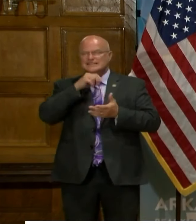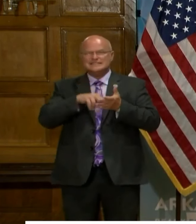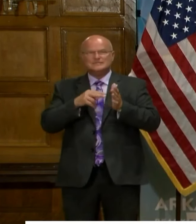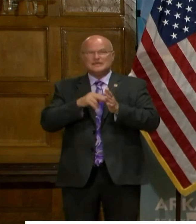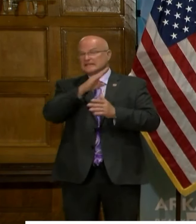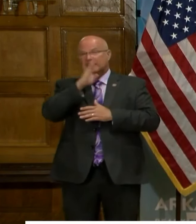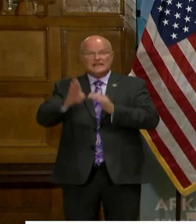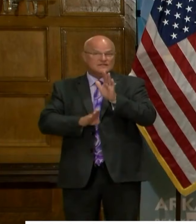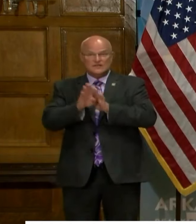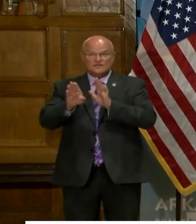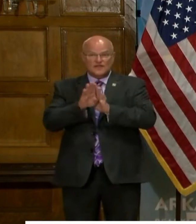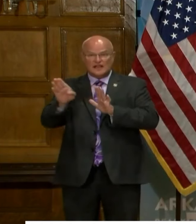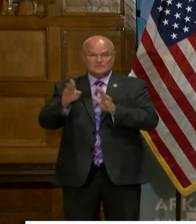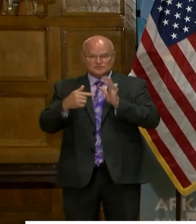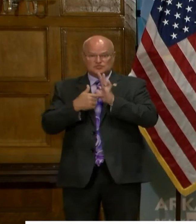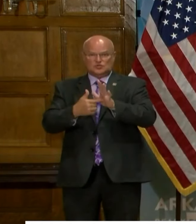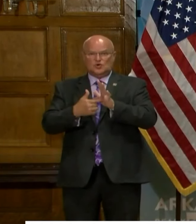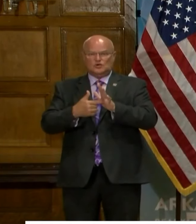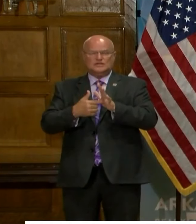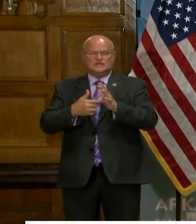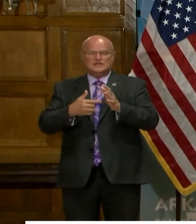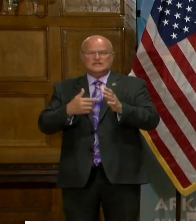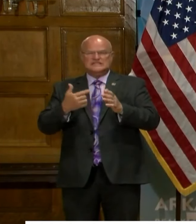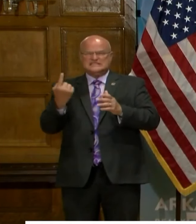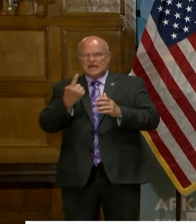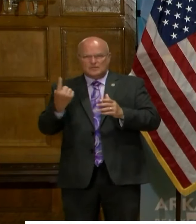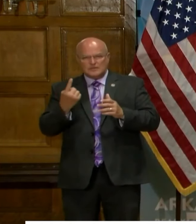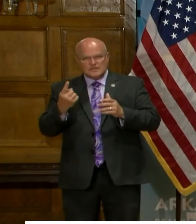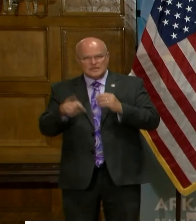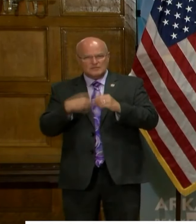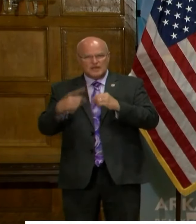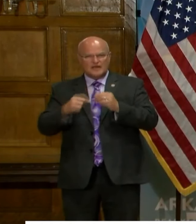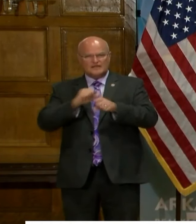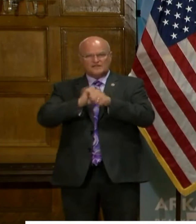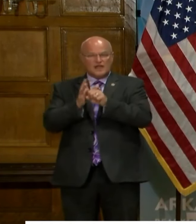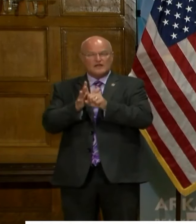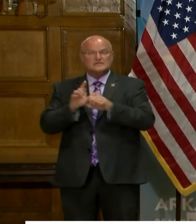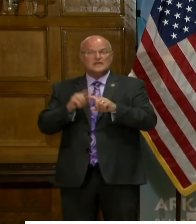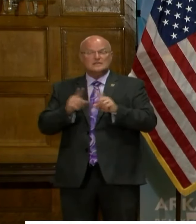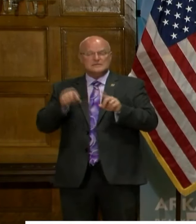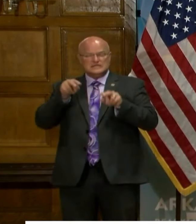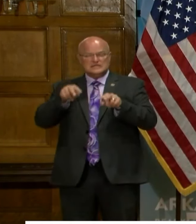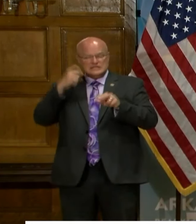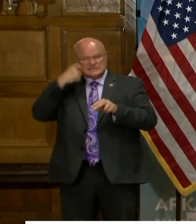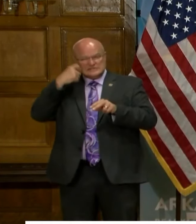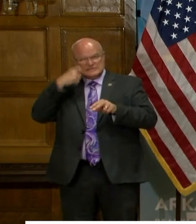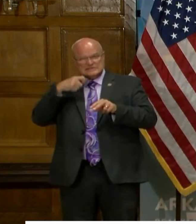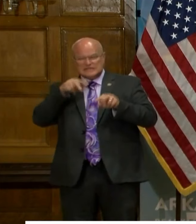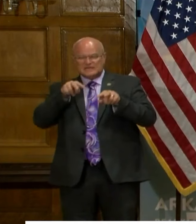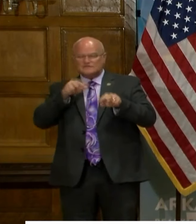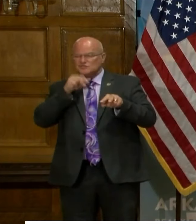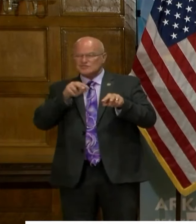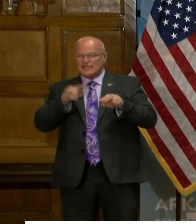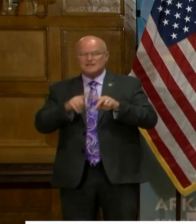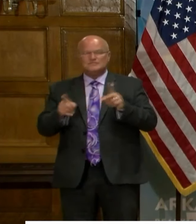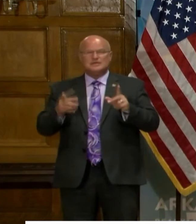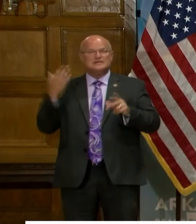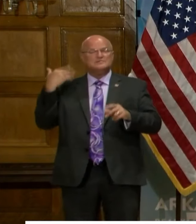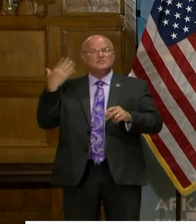mean that they never develop symptoms. I haven't looked at that percentage recently. Again, as before, we